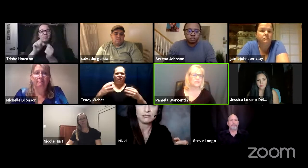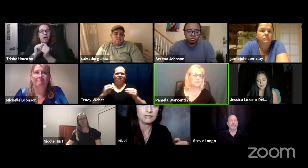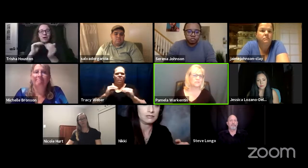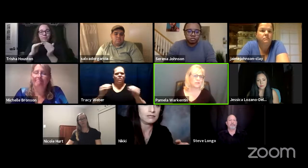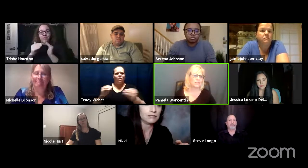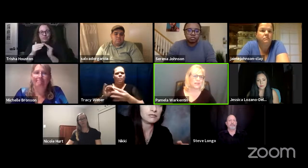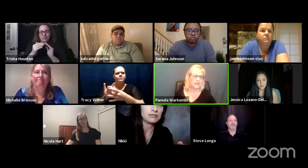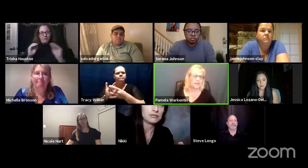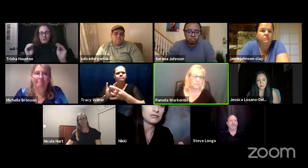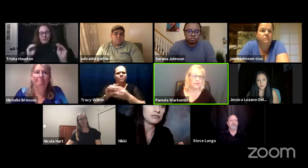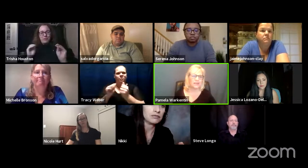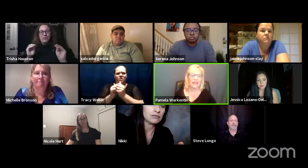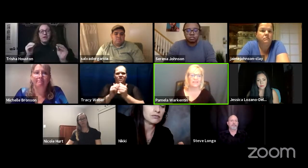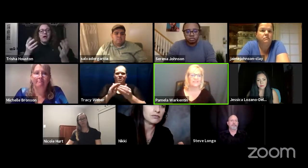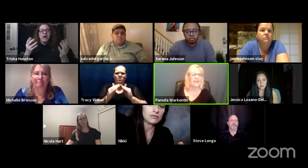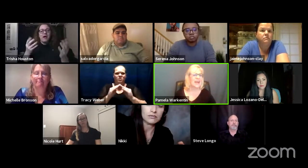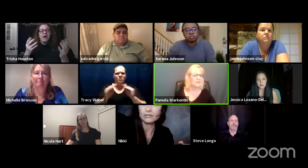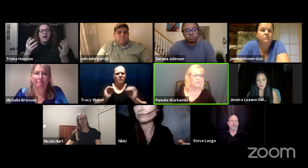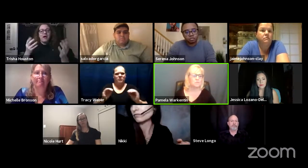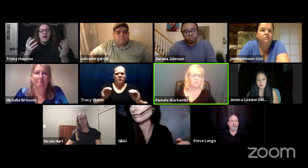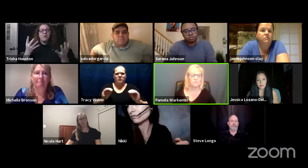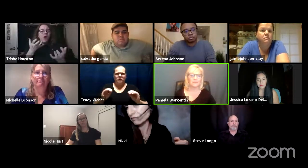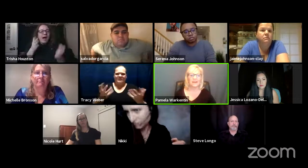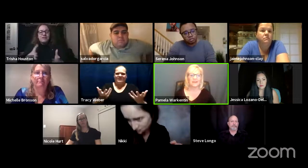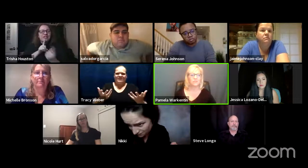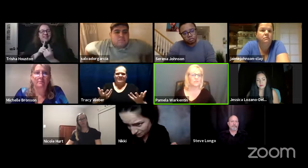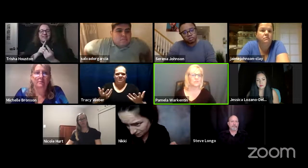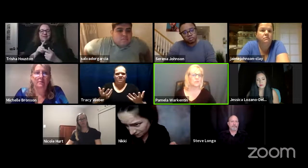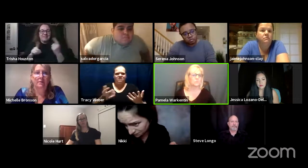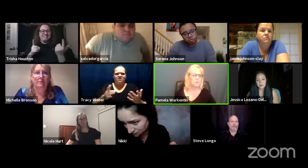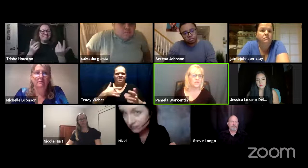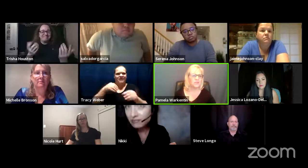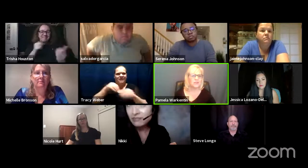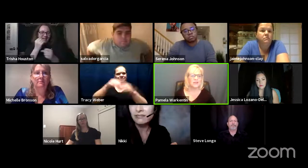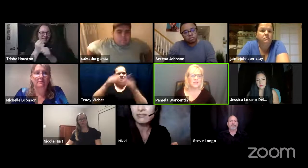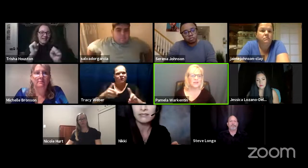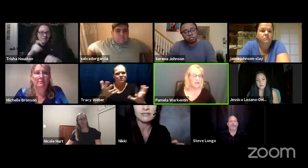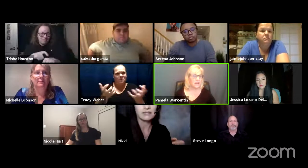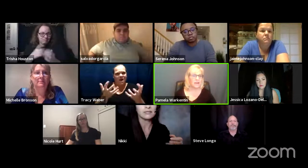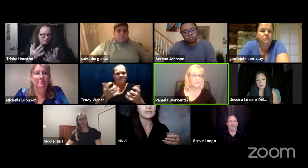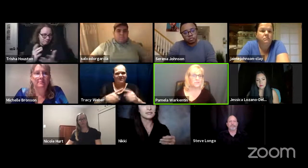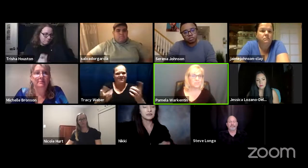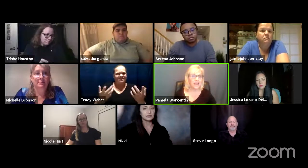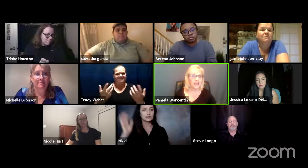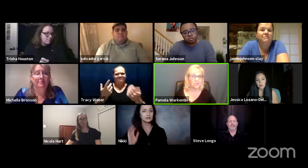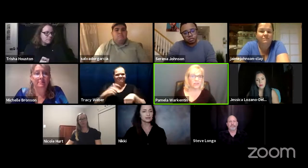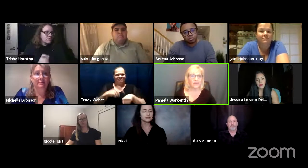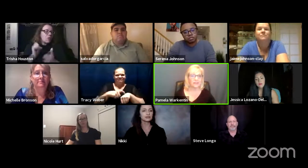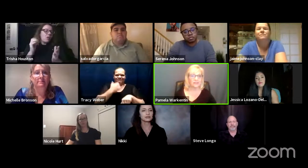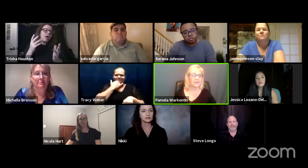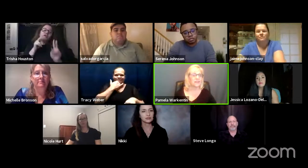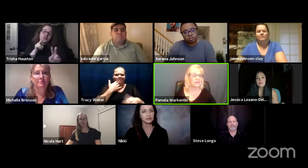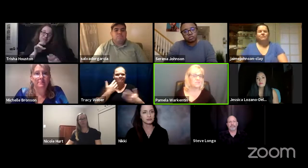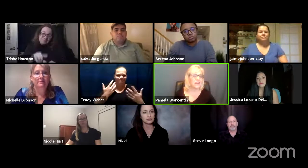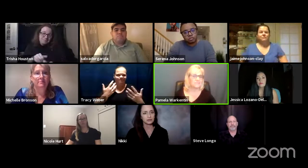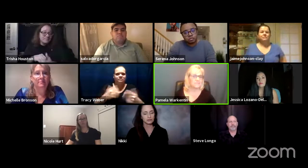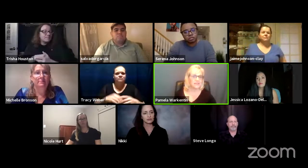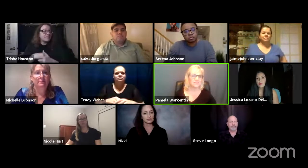during the pandemic, and the lack of connection with the community has been challenging. They'd love to have